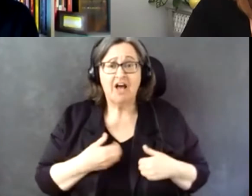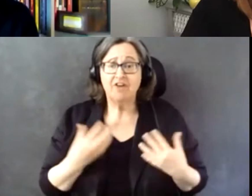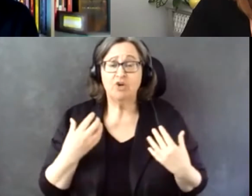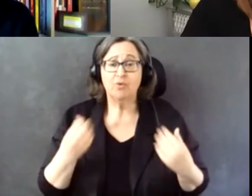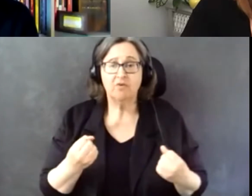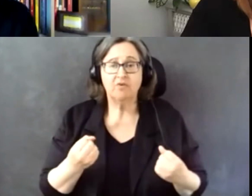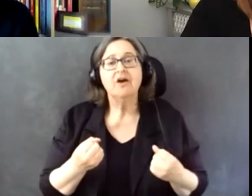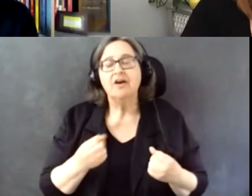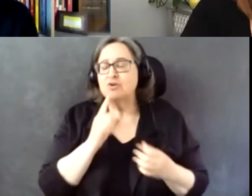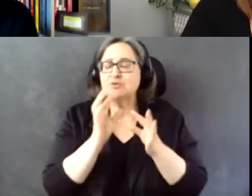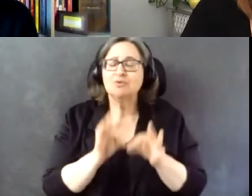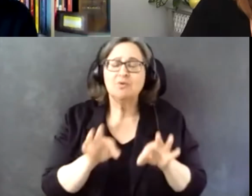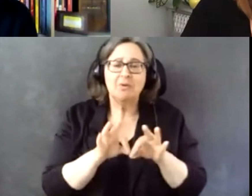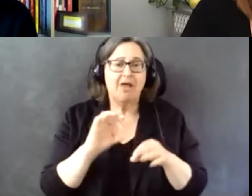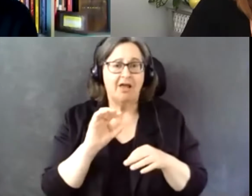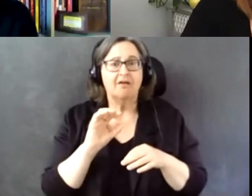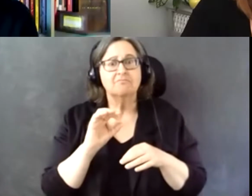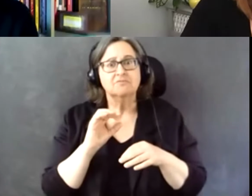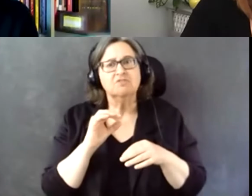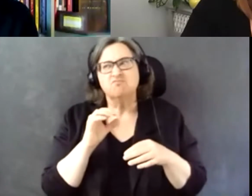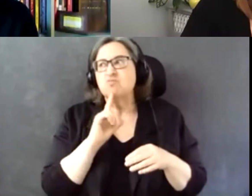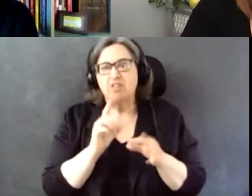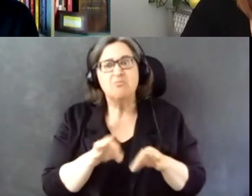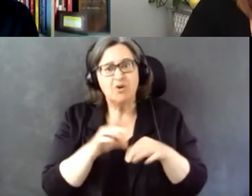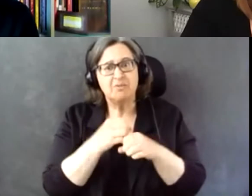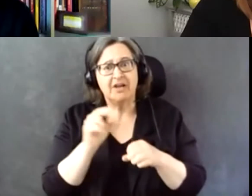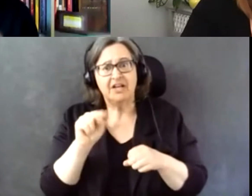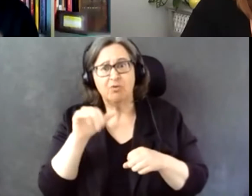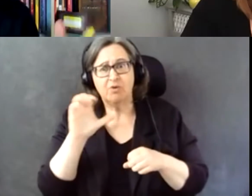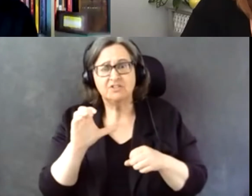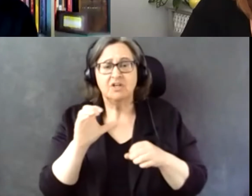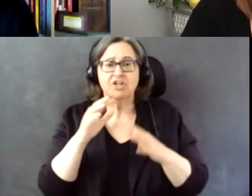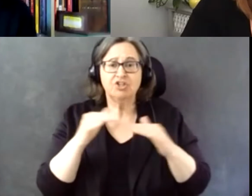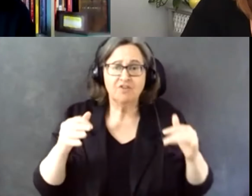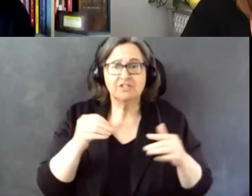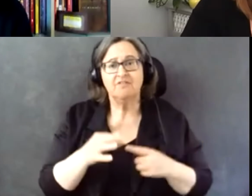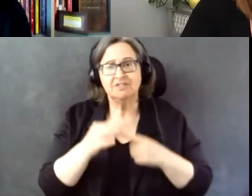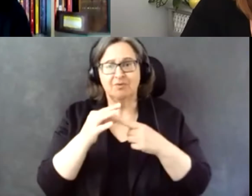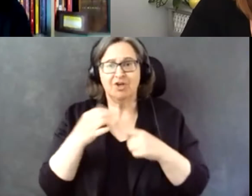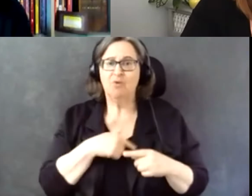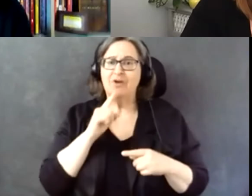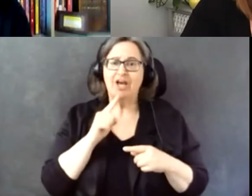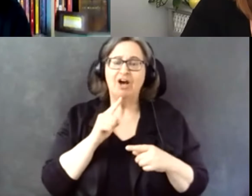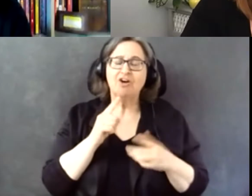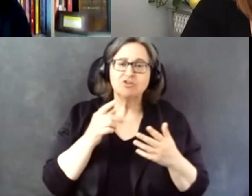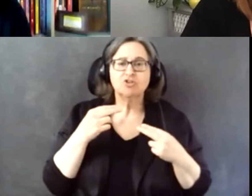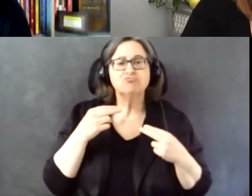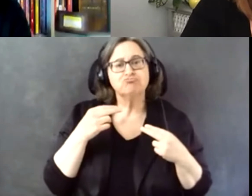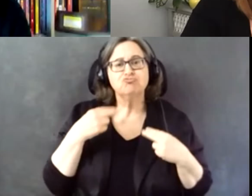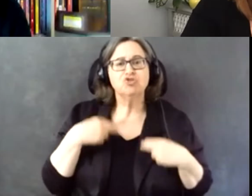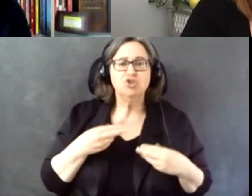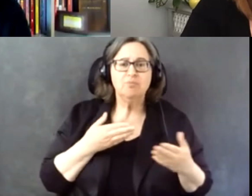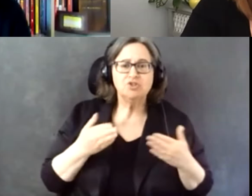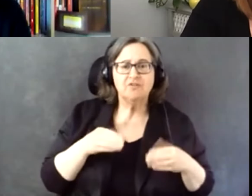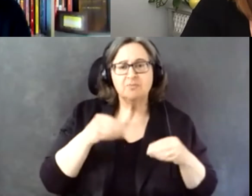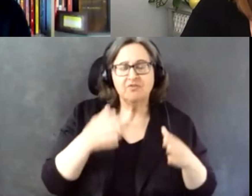our diverse and vibrant city special so we are as human service providers and non-profits important employers service